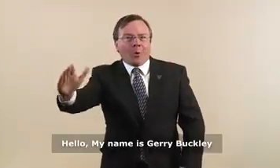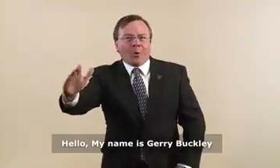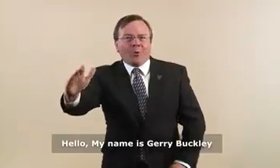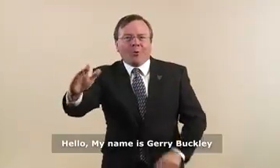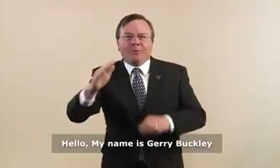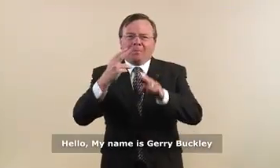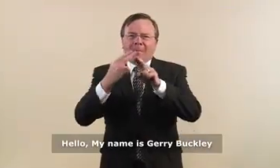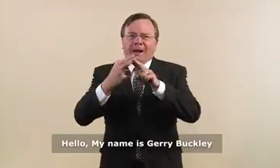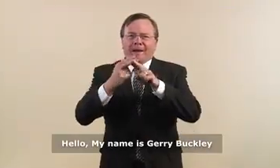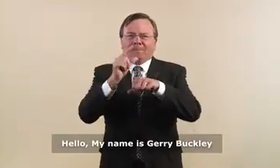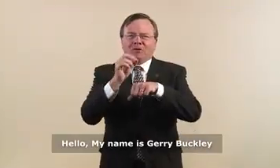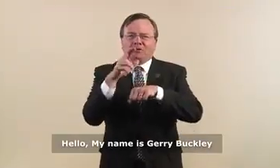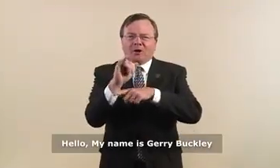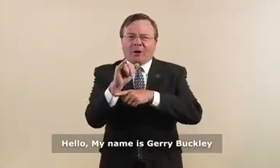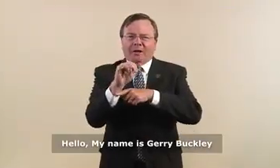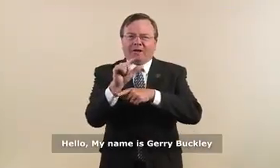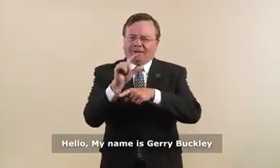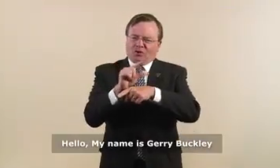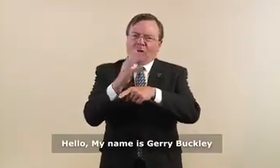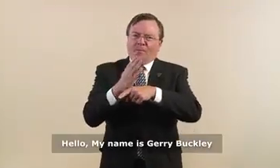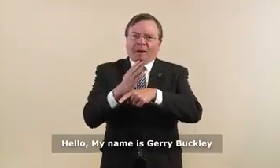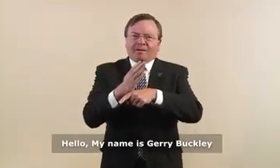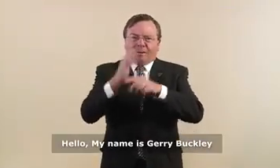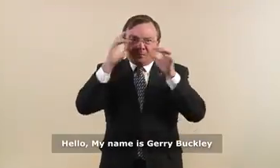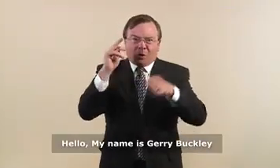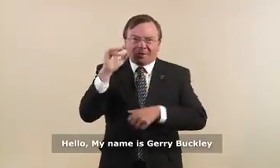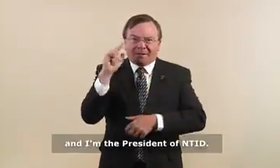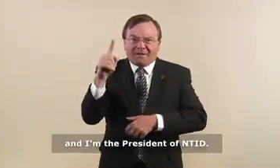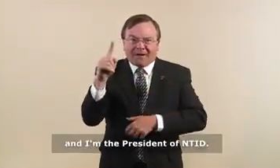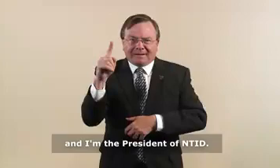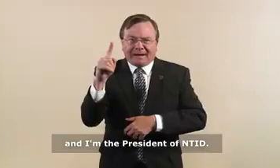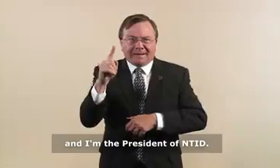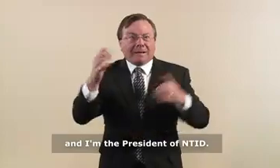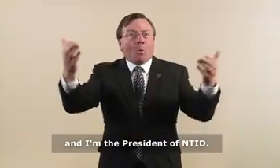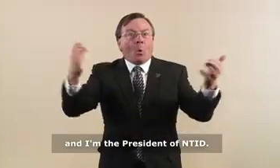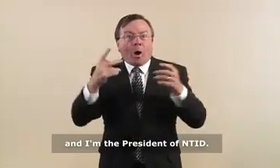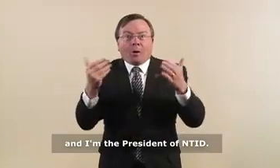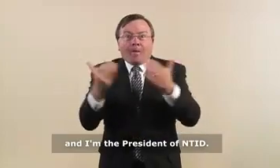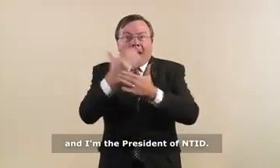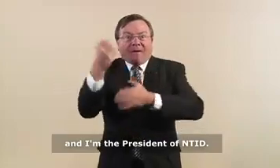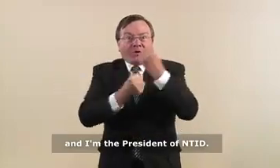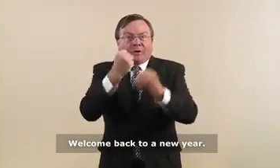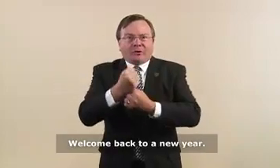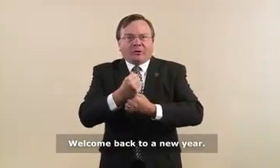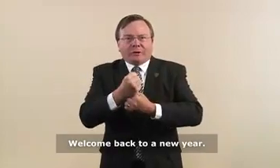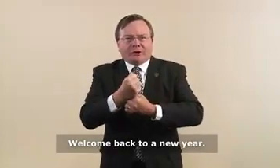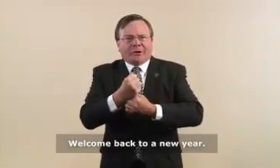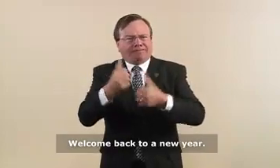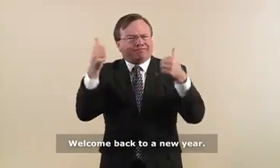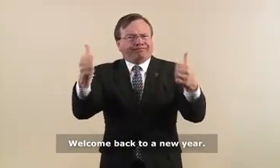Hello, my name is Jerry Buckley, and I'm the president of NTID. Welcome back to a new